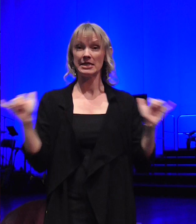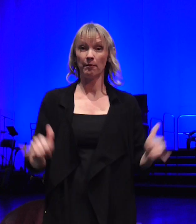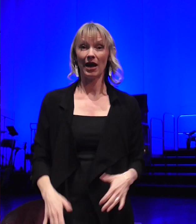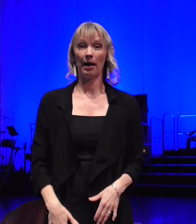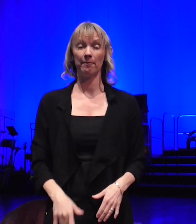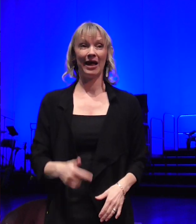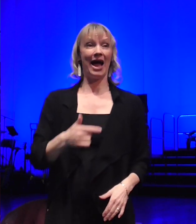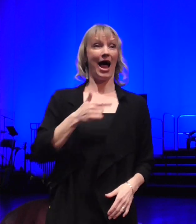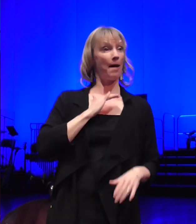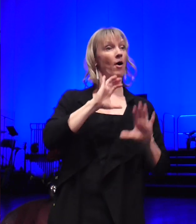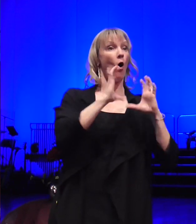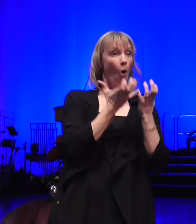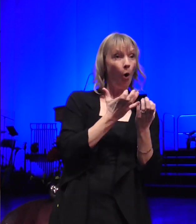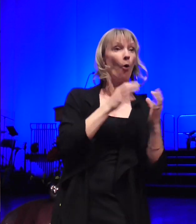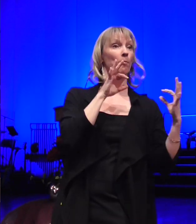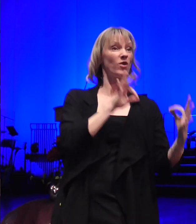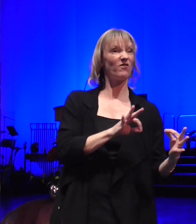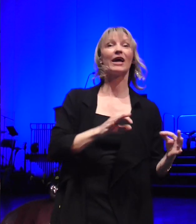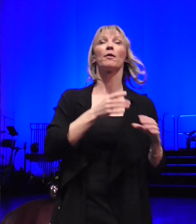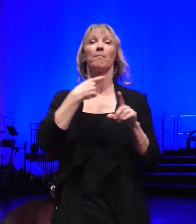I'm whole, perfect, and ticked off.